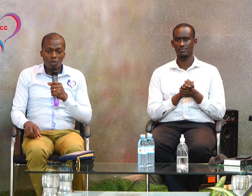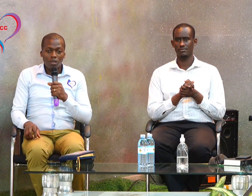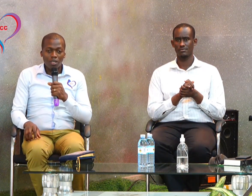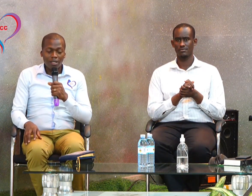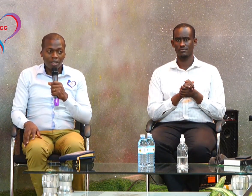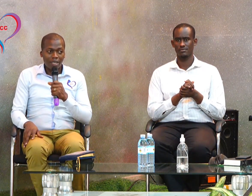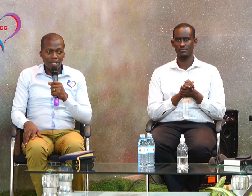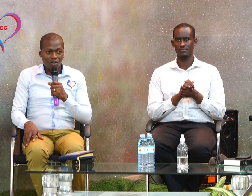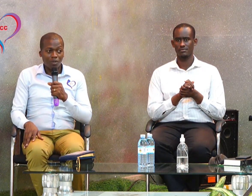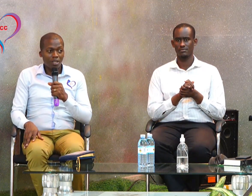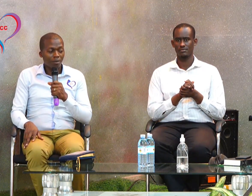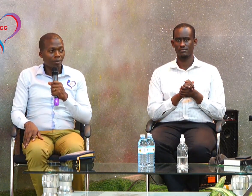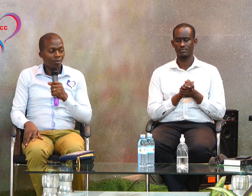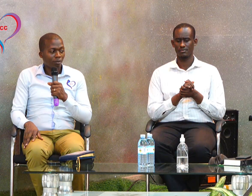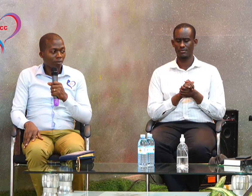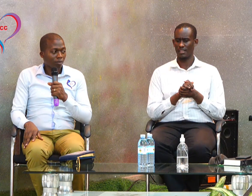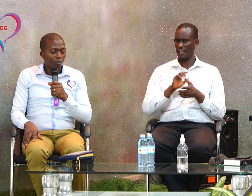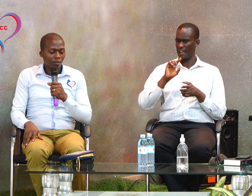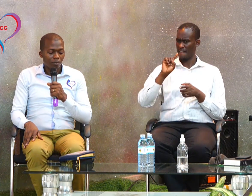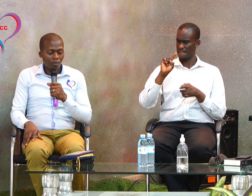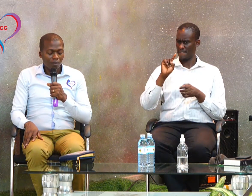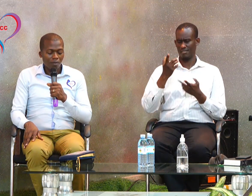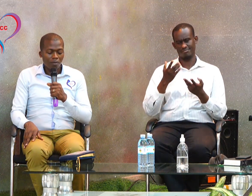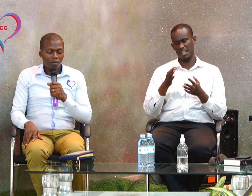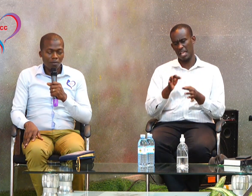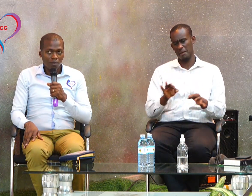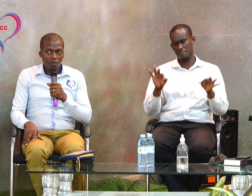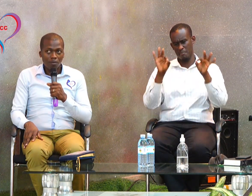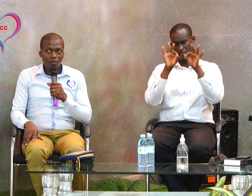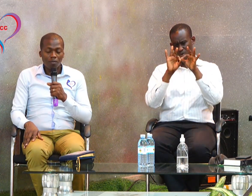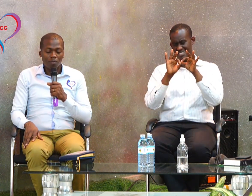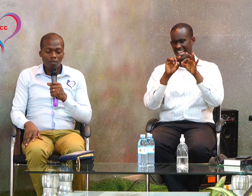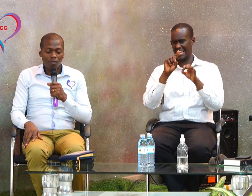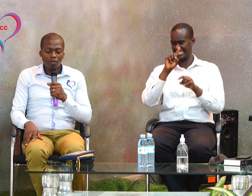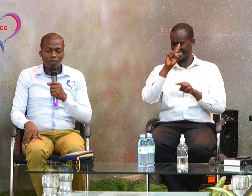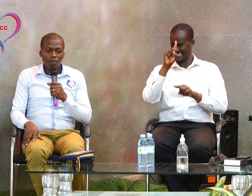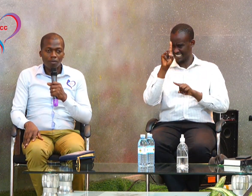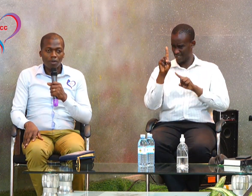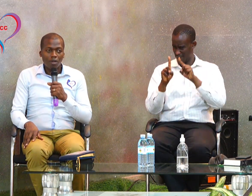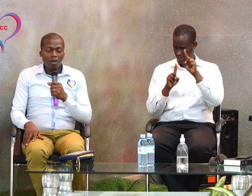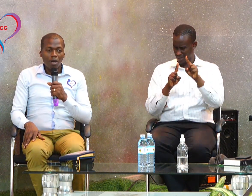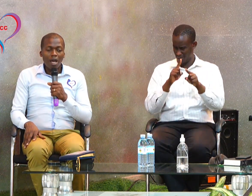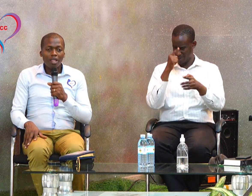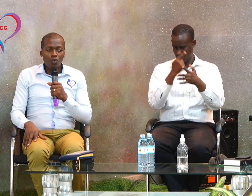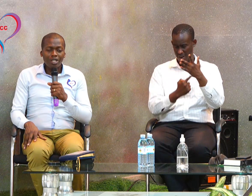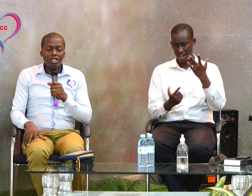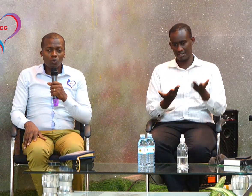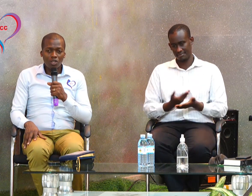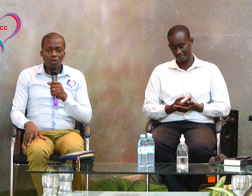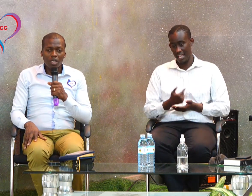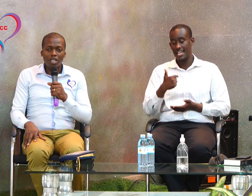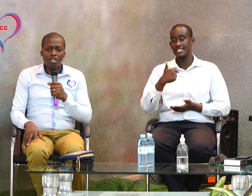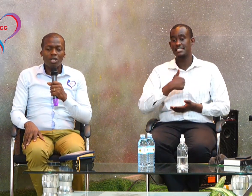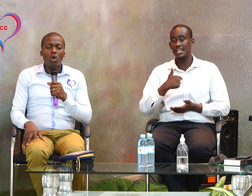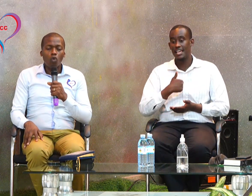to ask ourselves. Ekibuuzo ekisinga obukulu kiri nti navaawa. The greatest